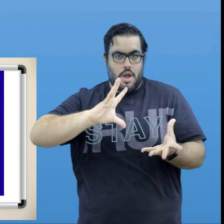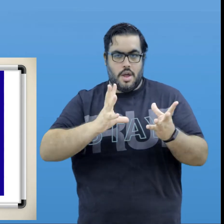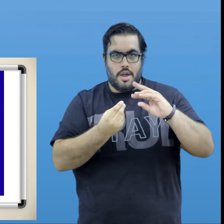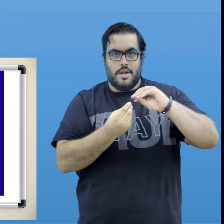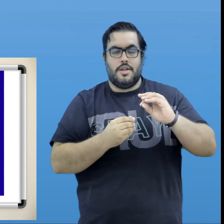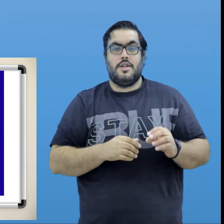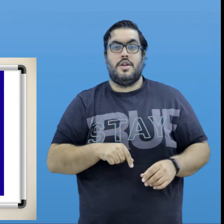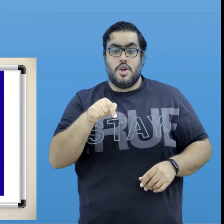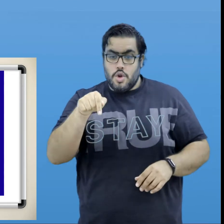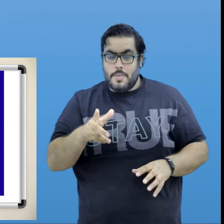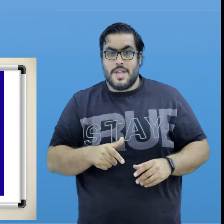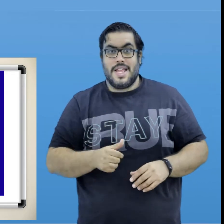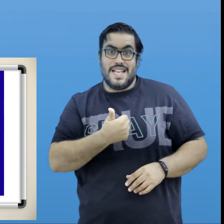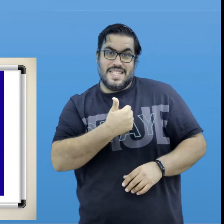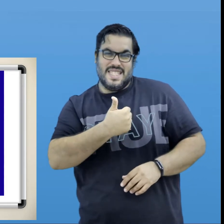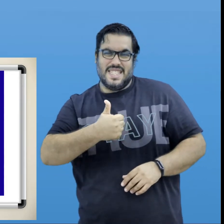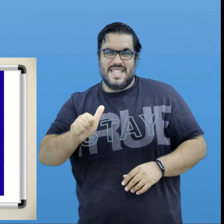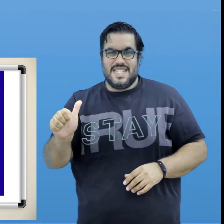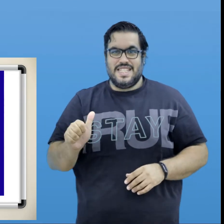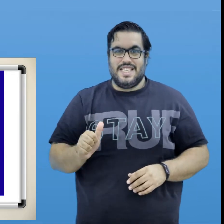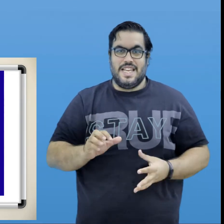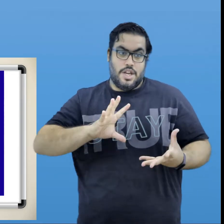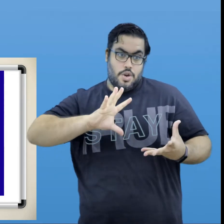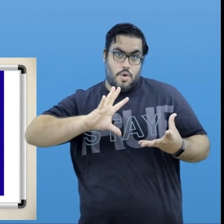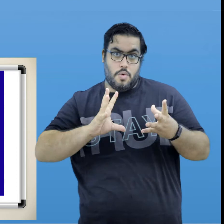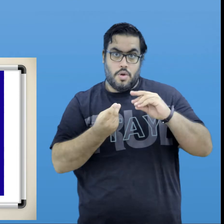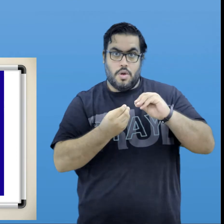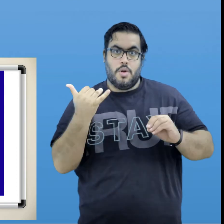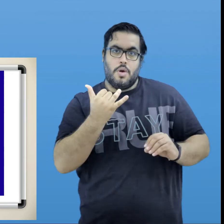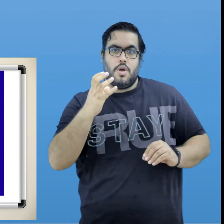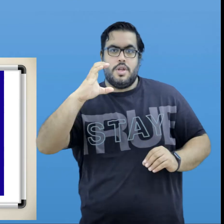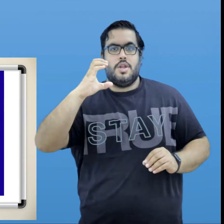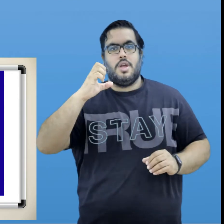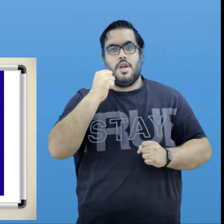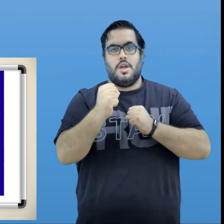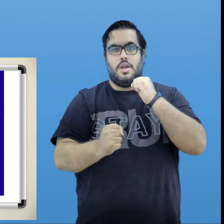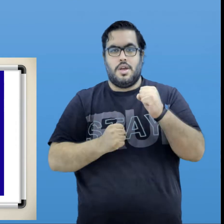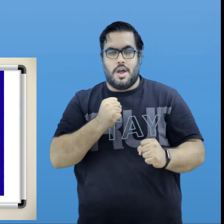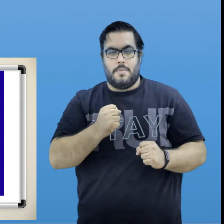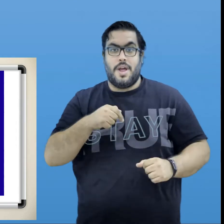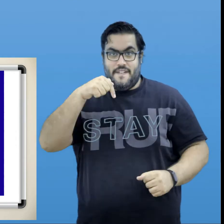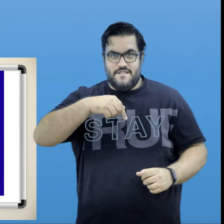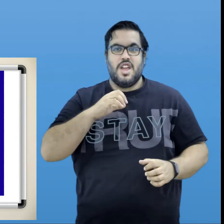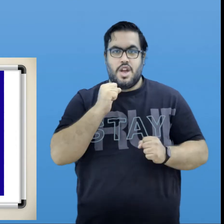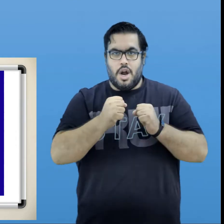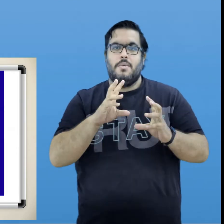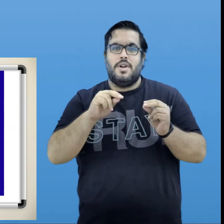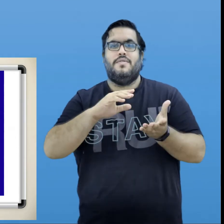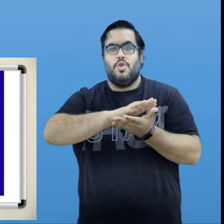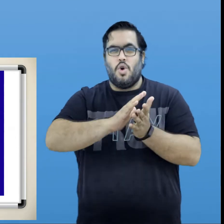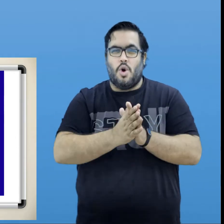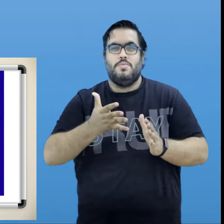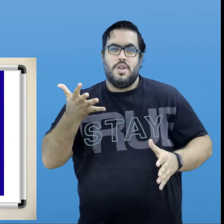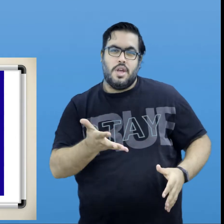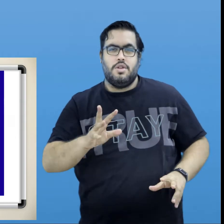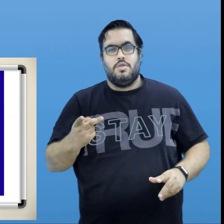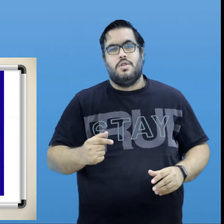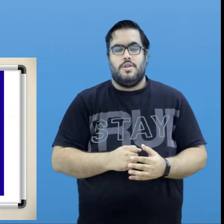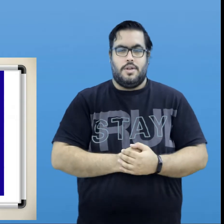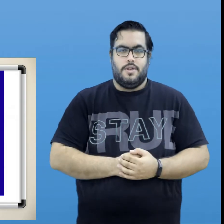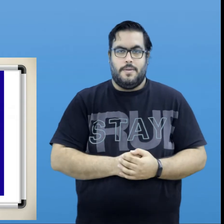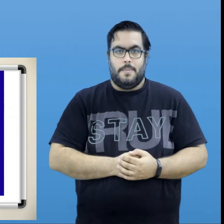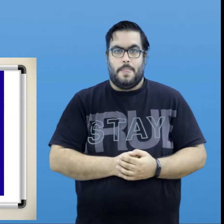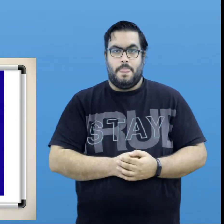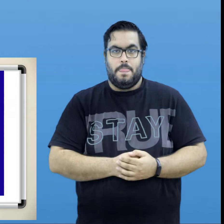60% of our diet should comprise of carbs. It should contain carbs. The